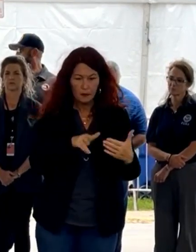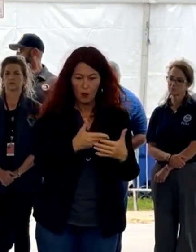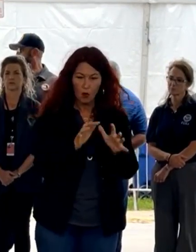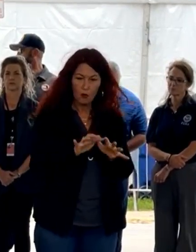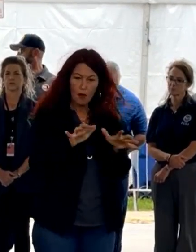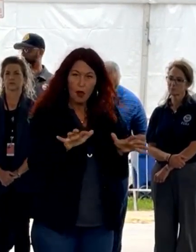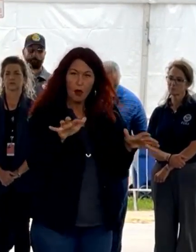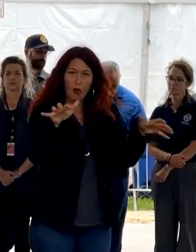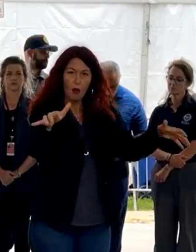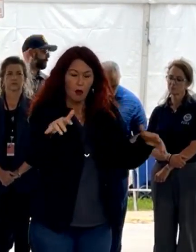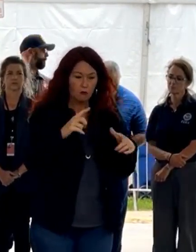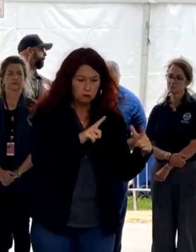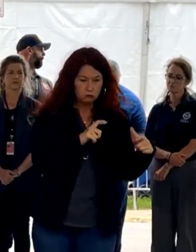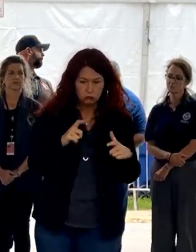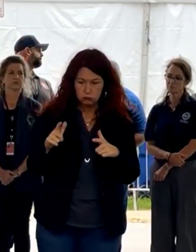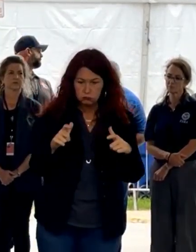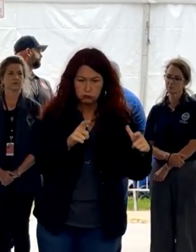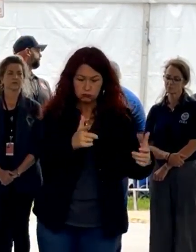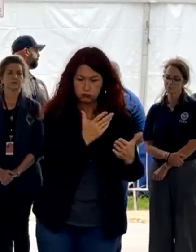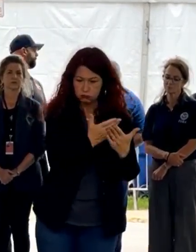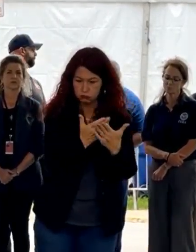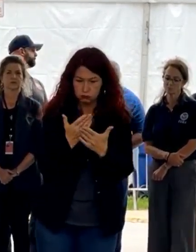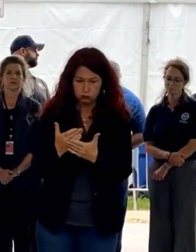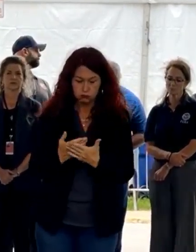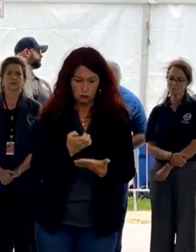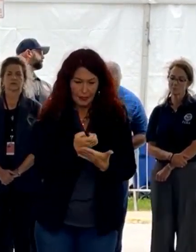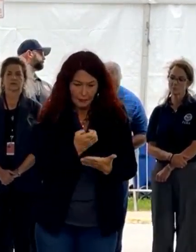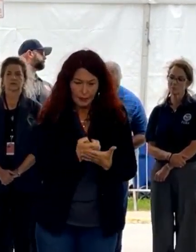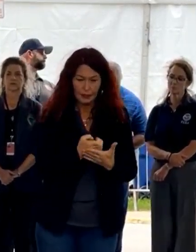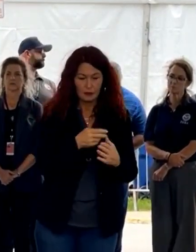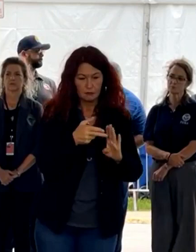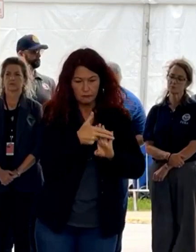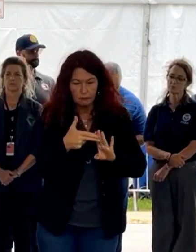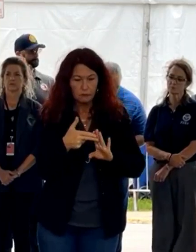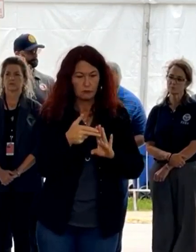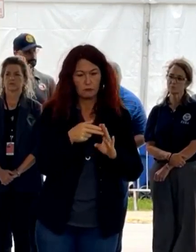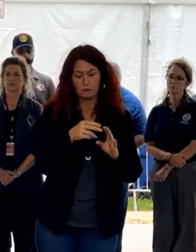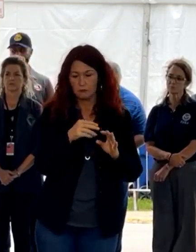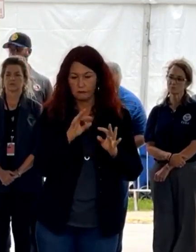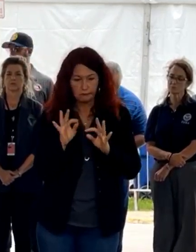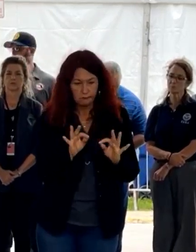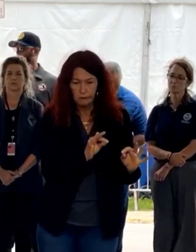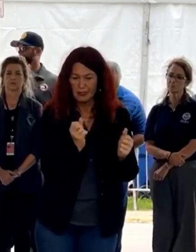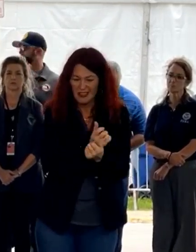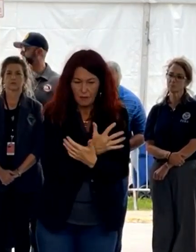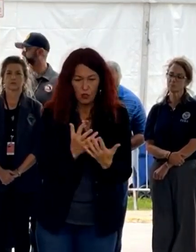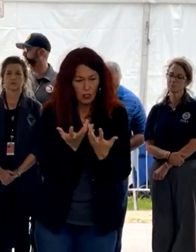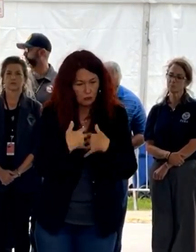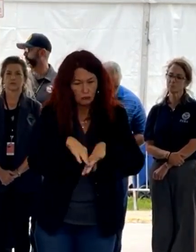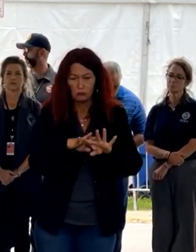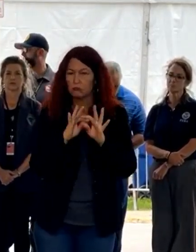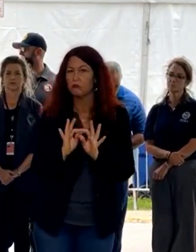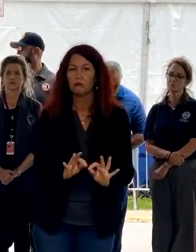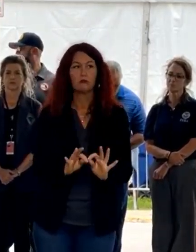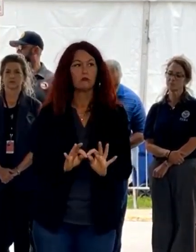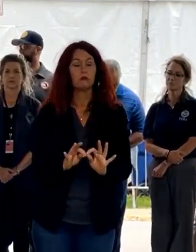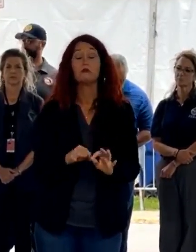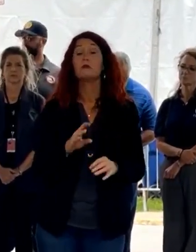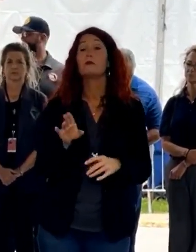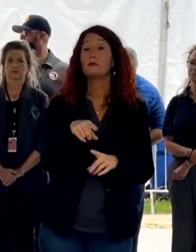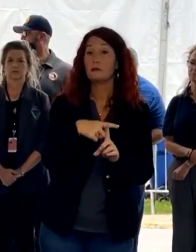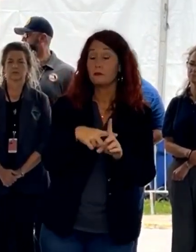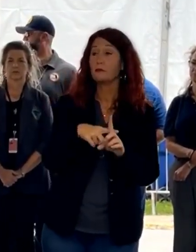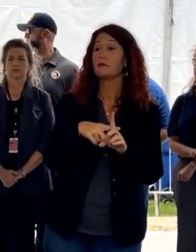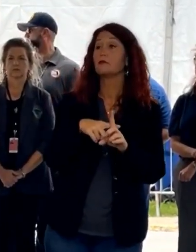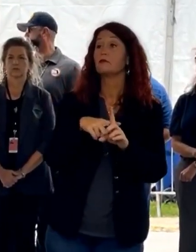tagged and logged. The U.S. Geological Survey and National Science Foundation are also sending additional staff,